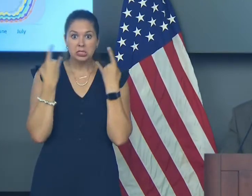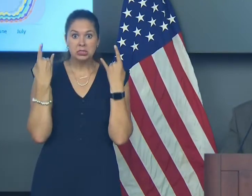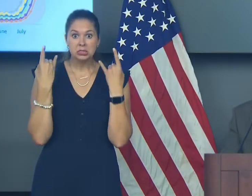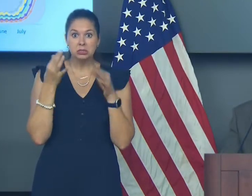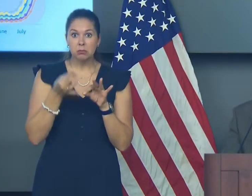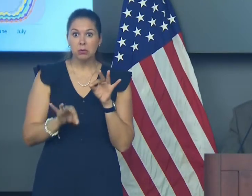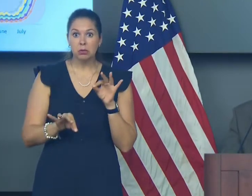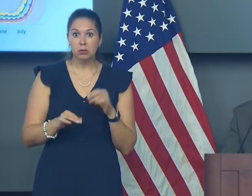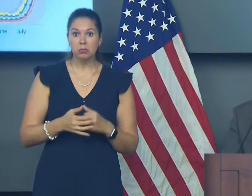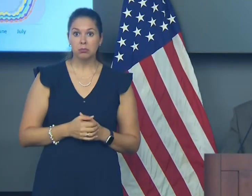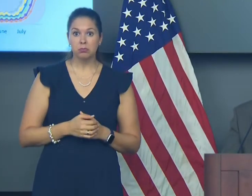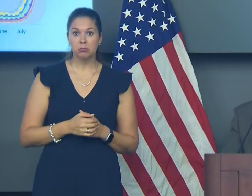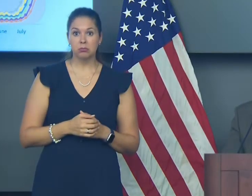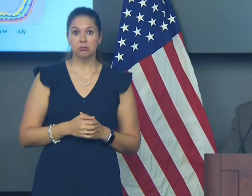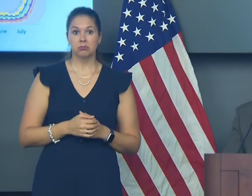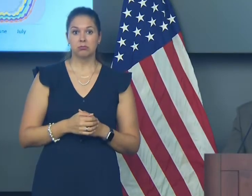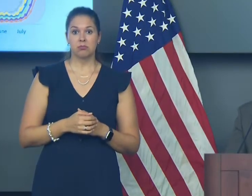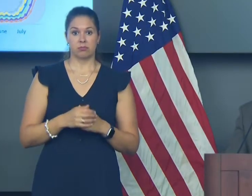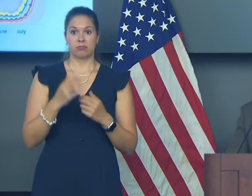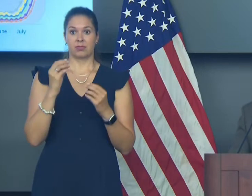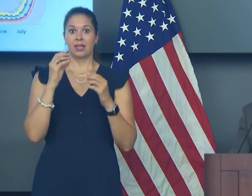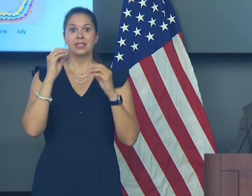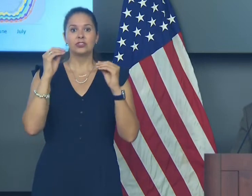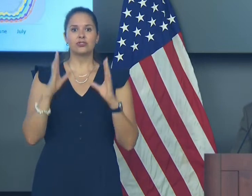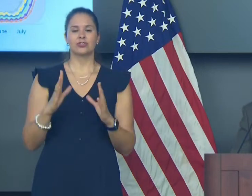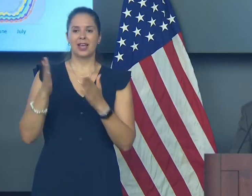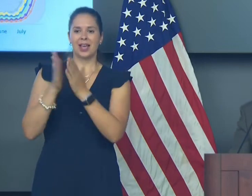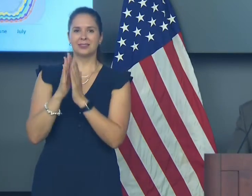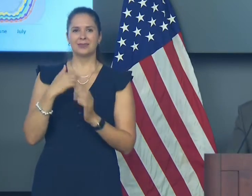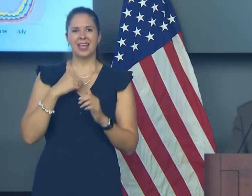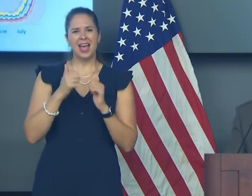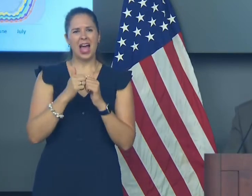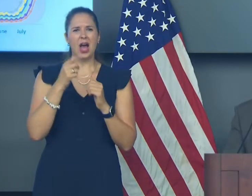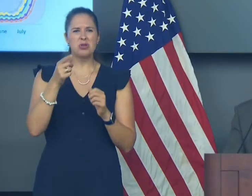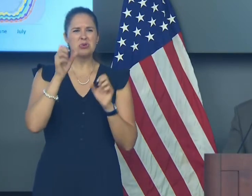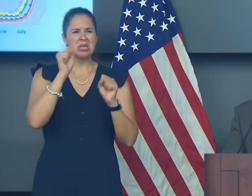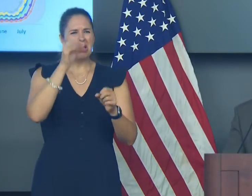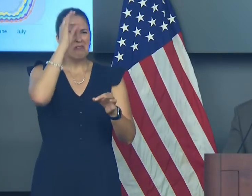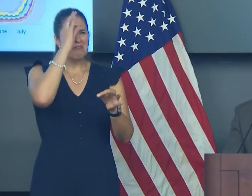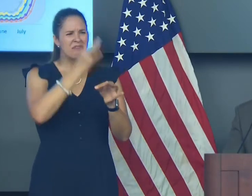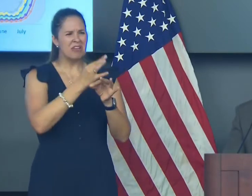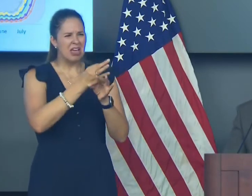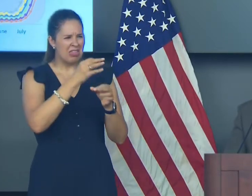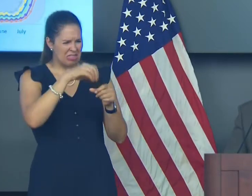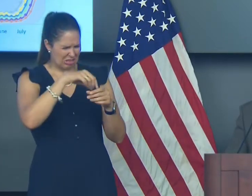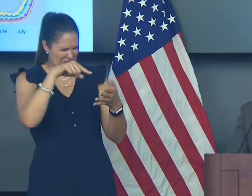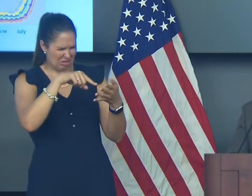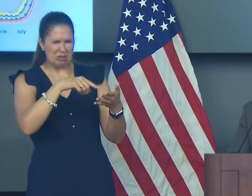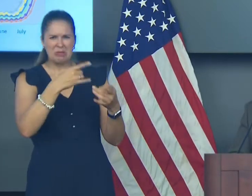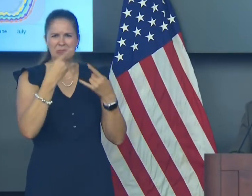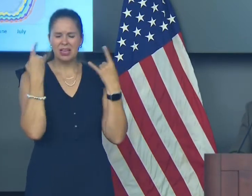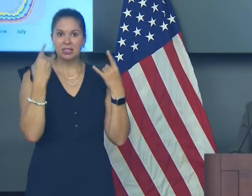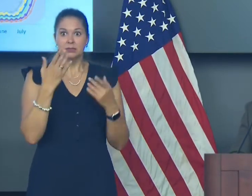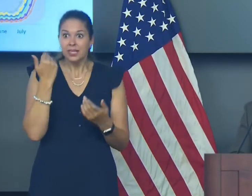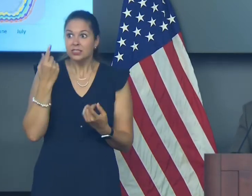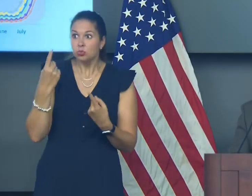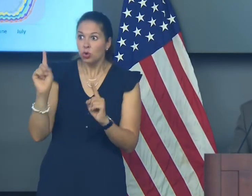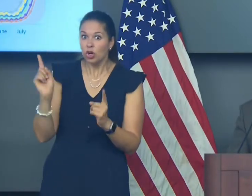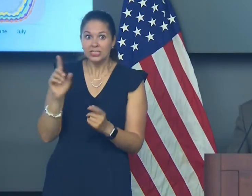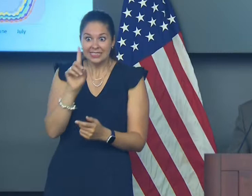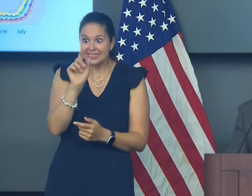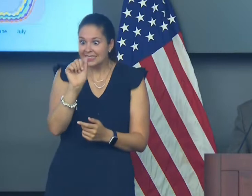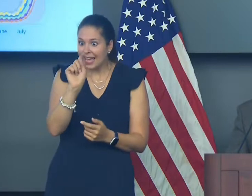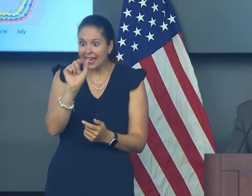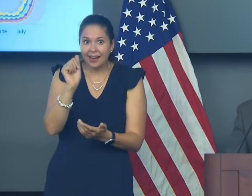mask. And educators have asked me, how can you put faith in a mask? Because it works. The data